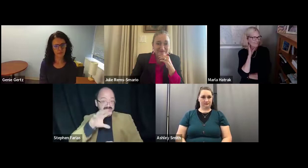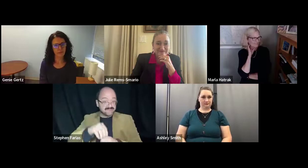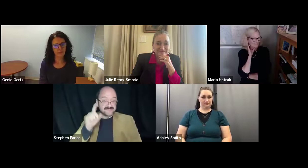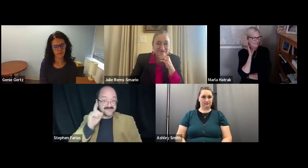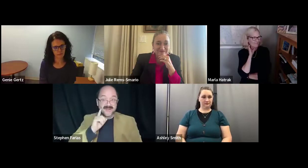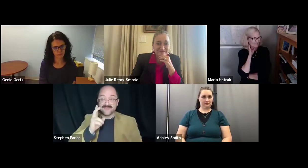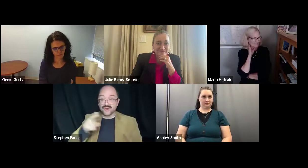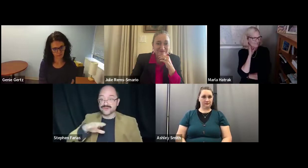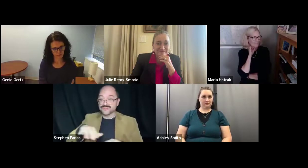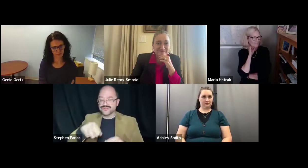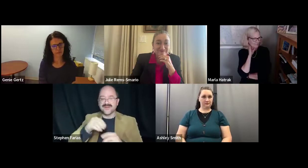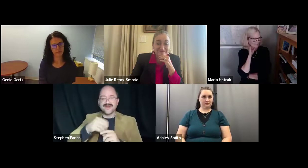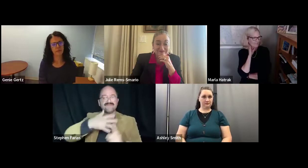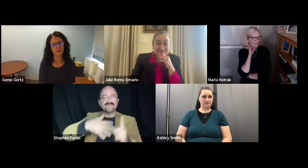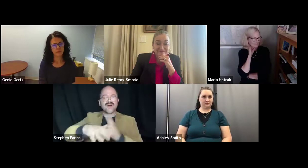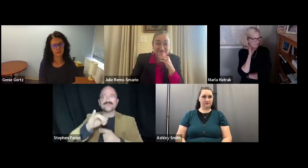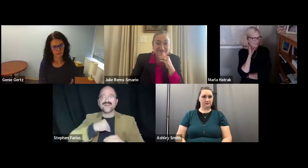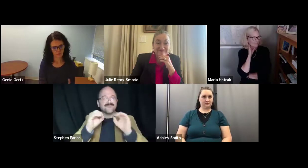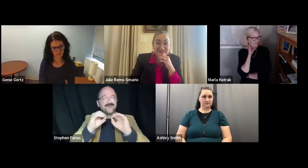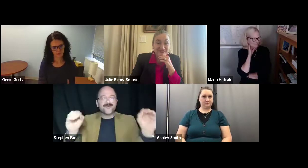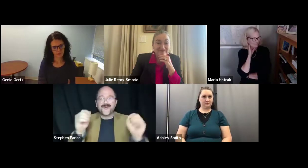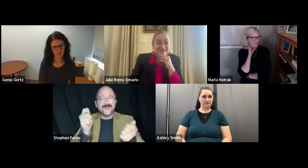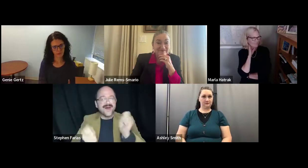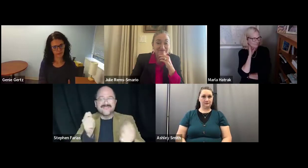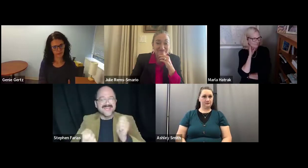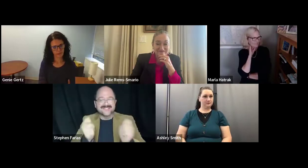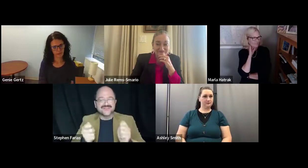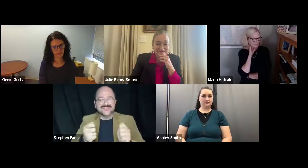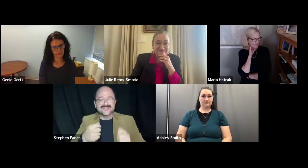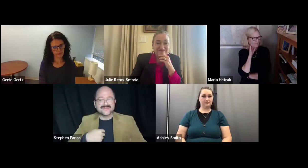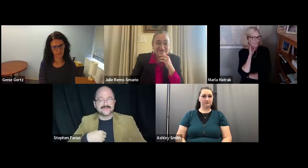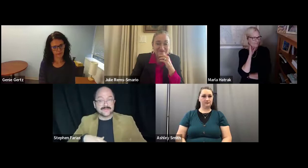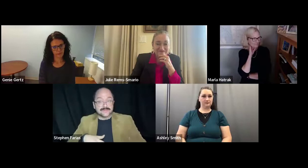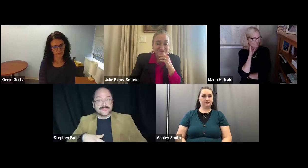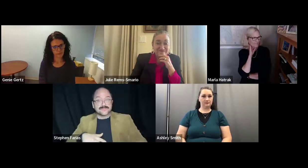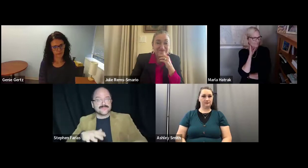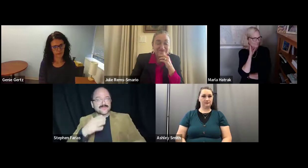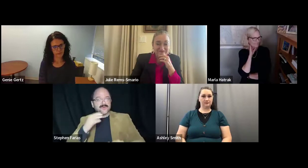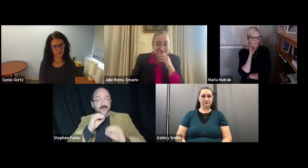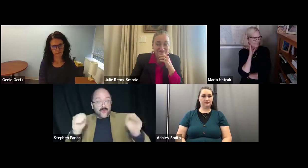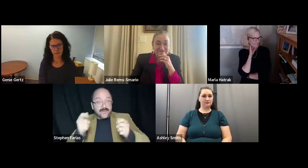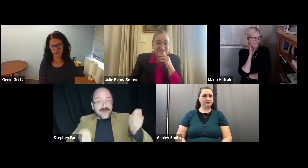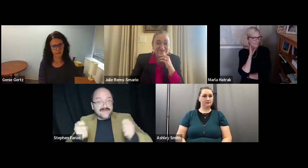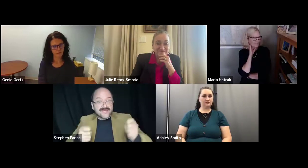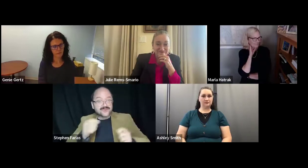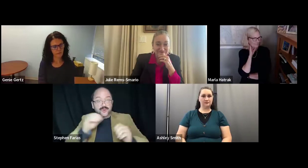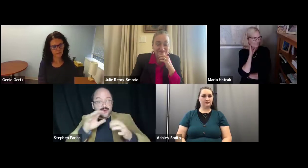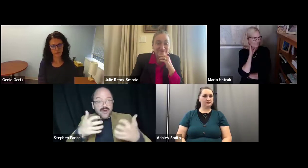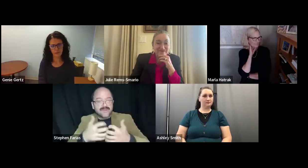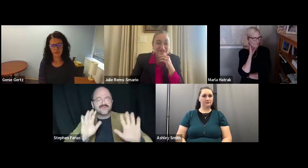goal would be to have disabled, being deaf and hard of hearing children in an environment without modifications. And